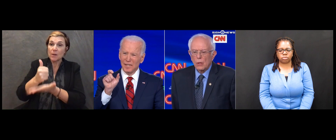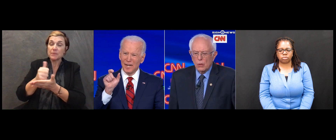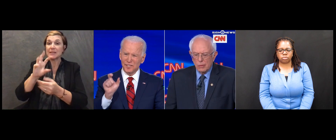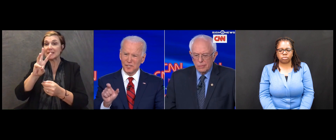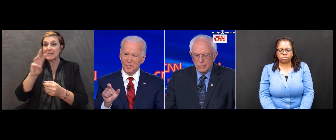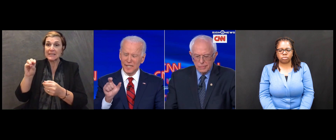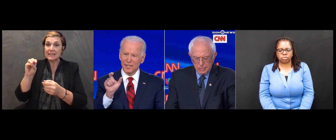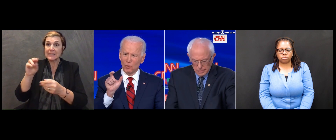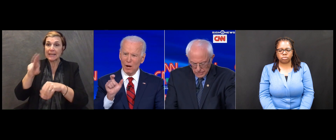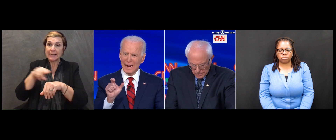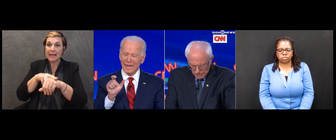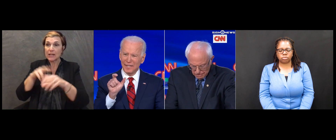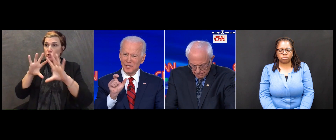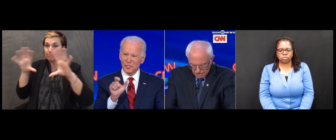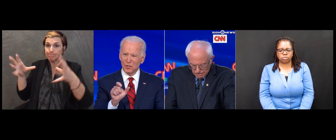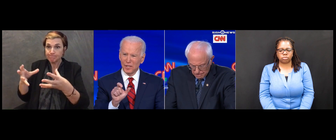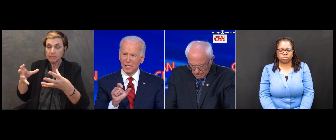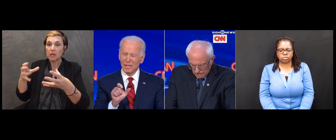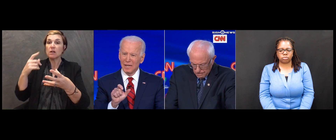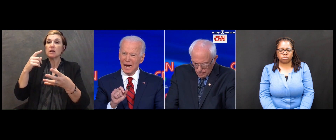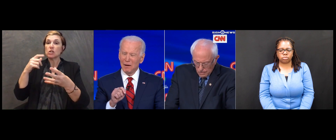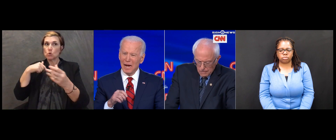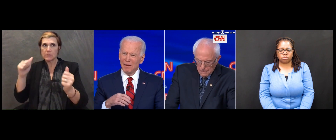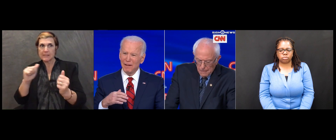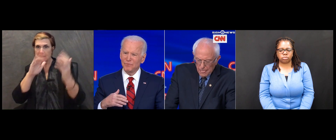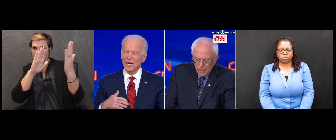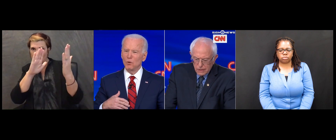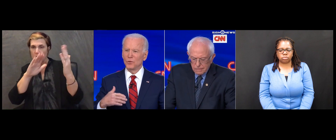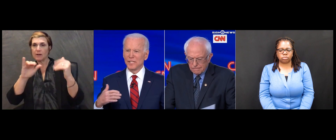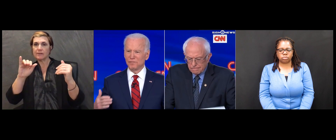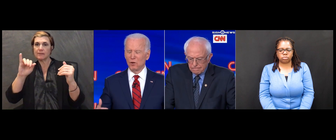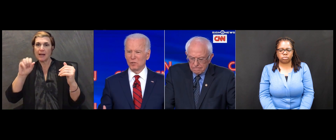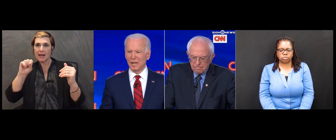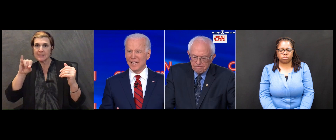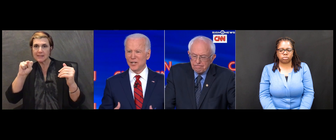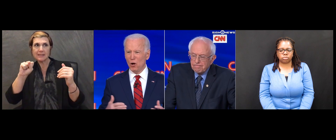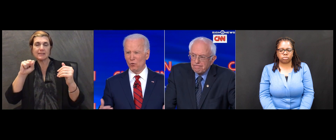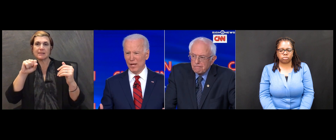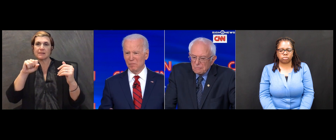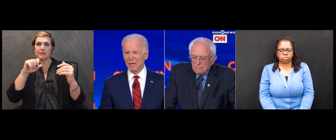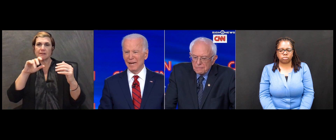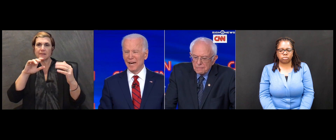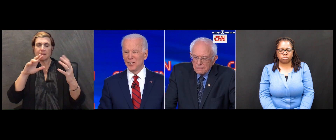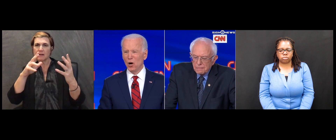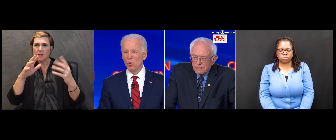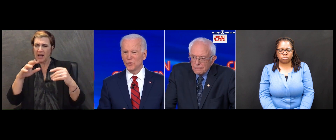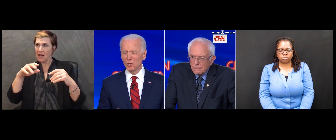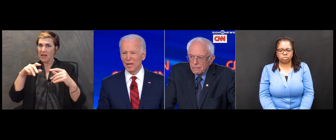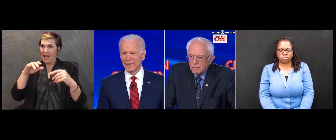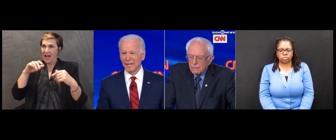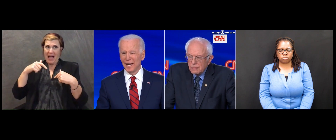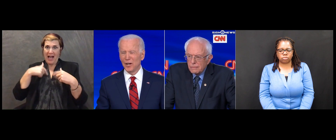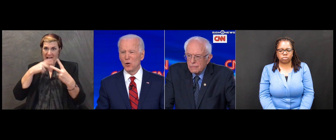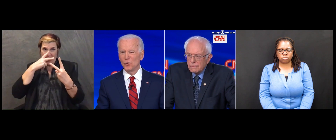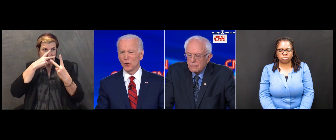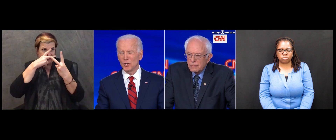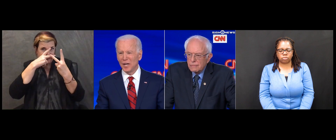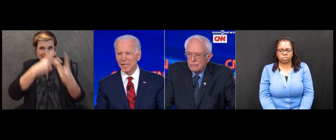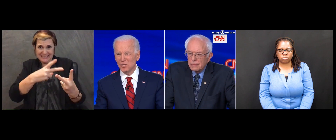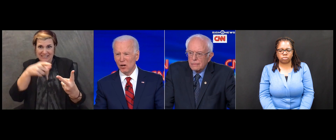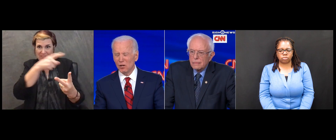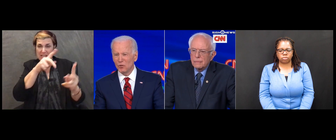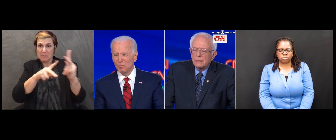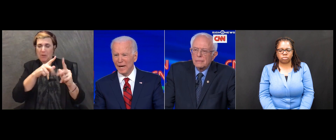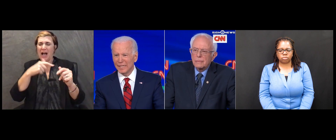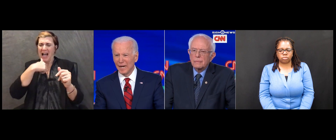the ISIS in Iraq and in Syria. I've dealt with these folks. I know them, and I know what they're like, and I know who the good